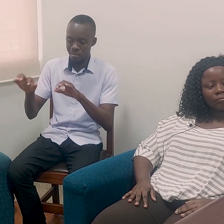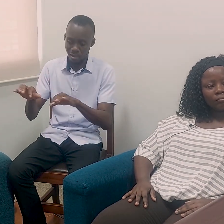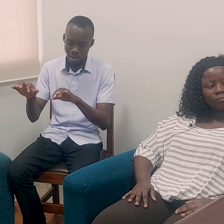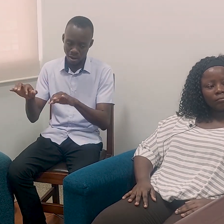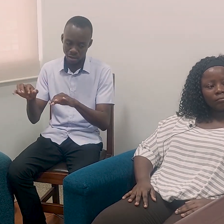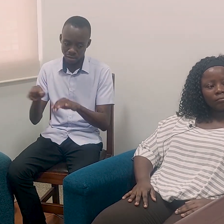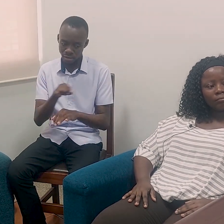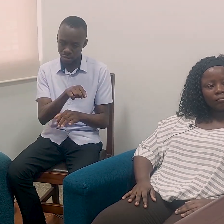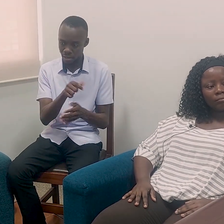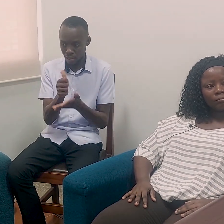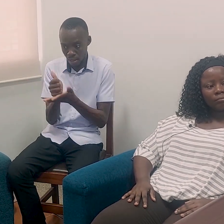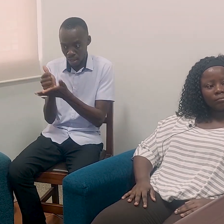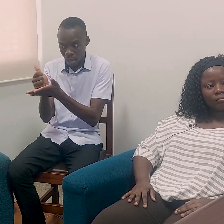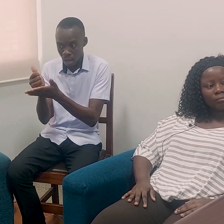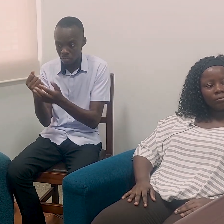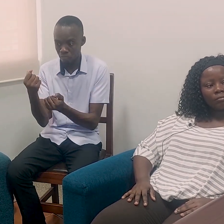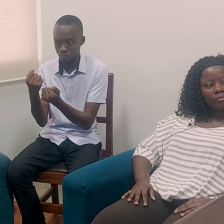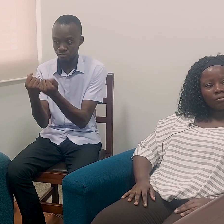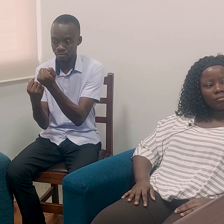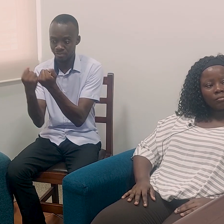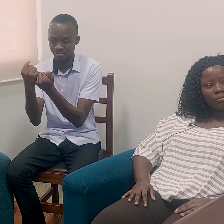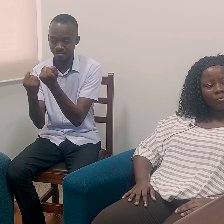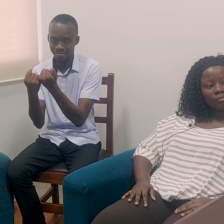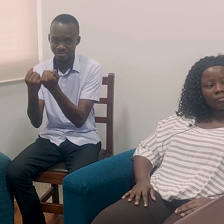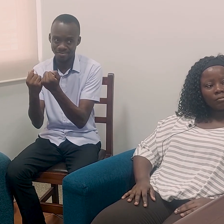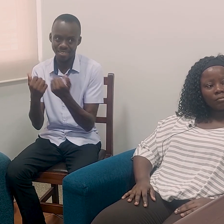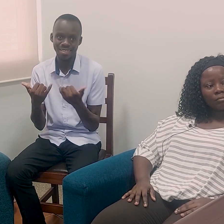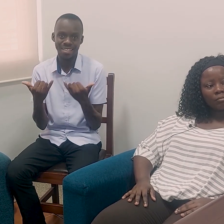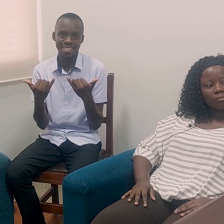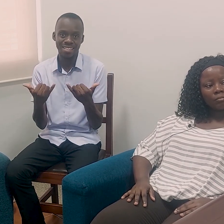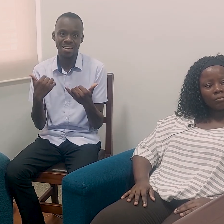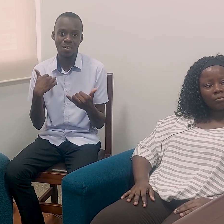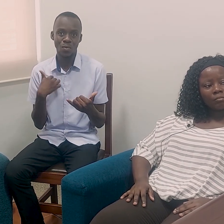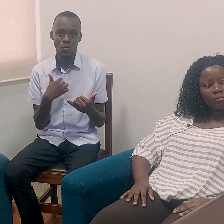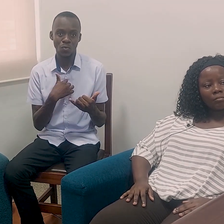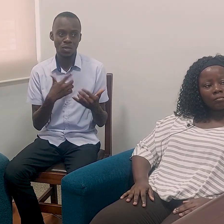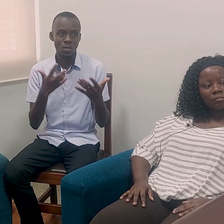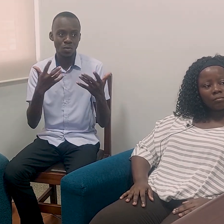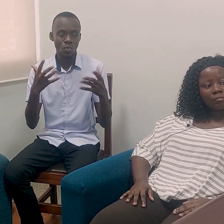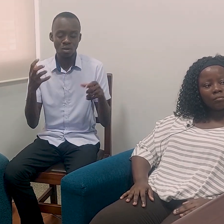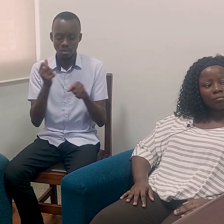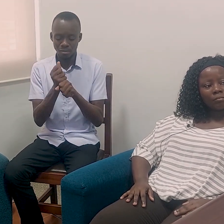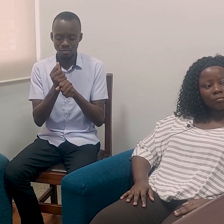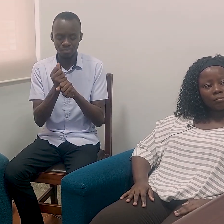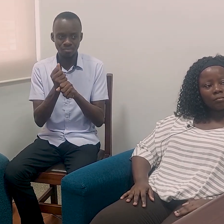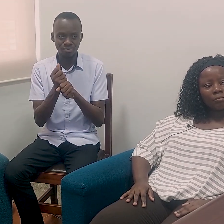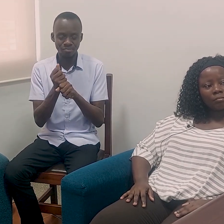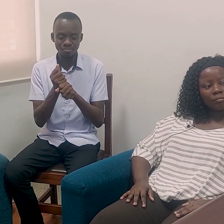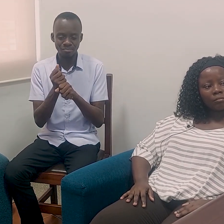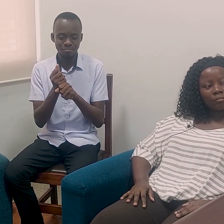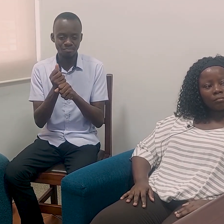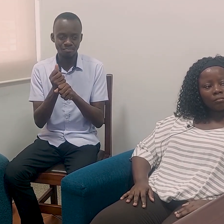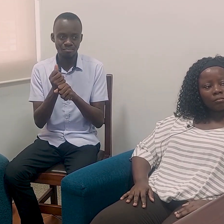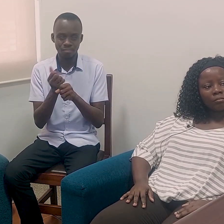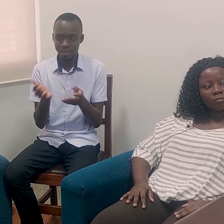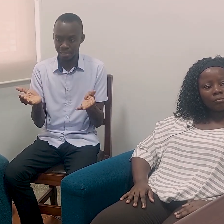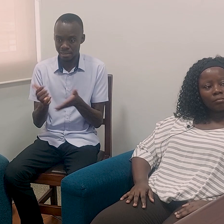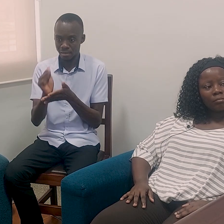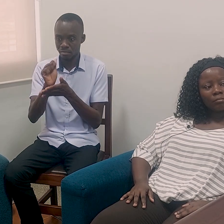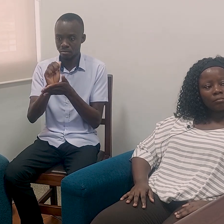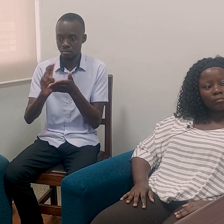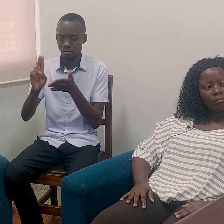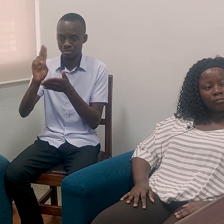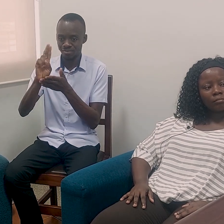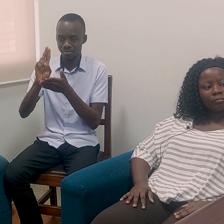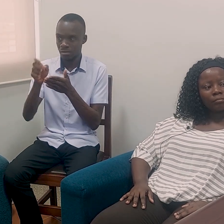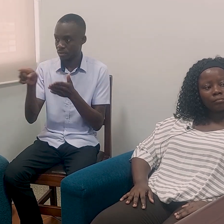our concluding thoughts would like to be, what are some key takeaways you would like the Ashesi community to